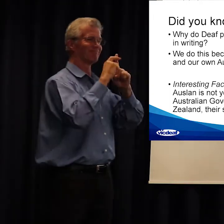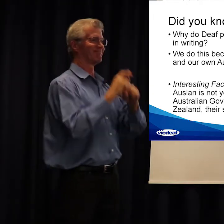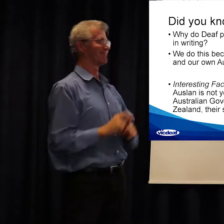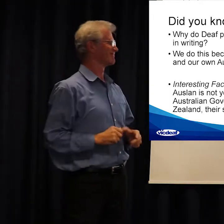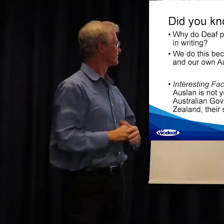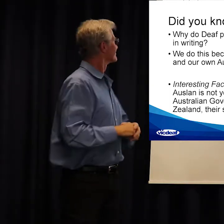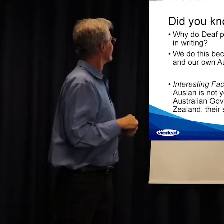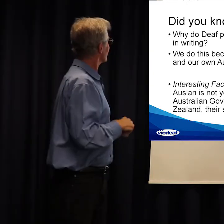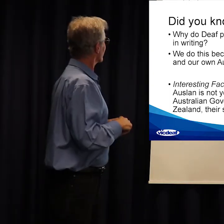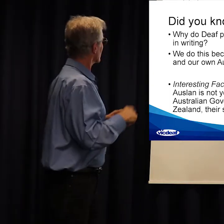The big capital D.